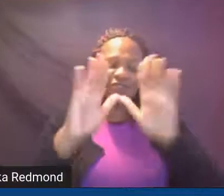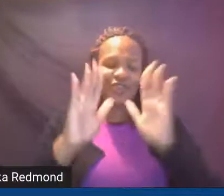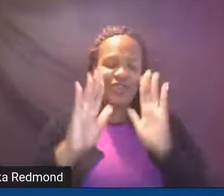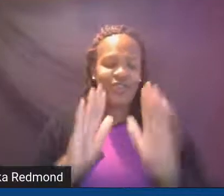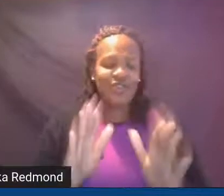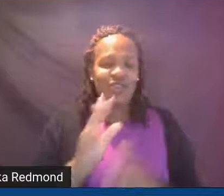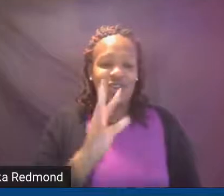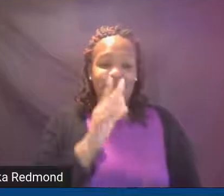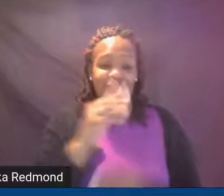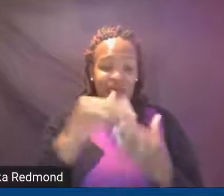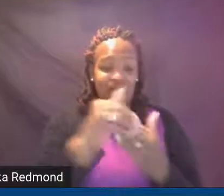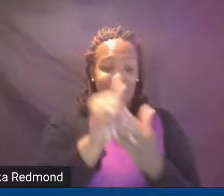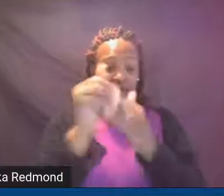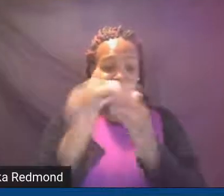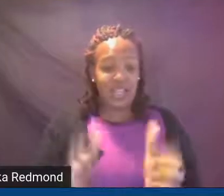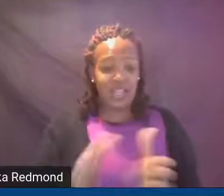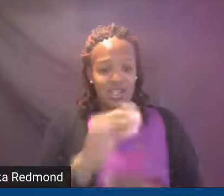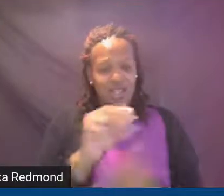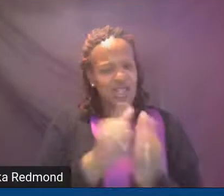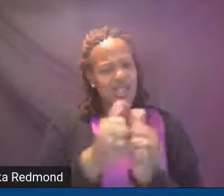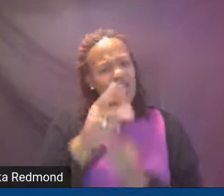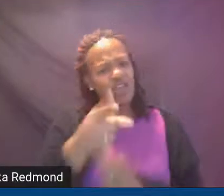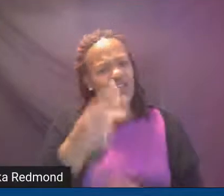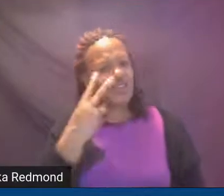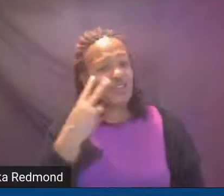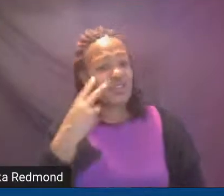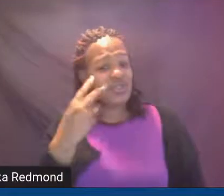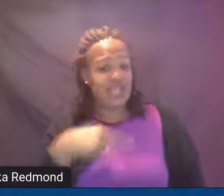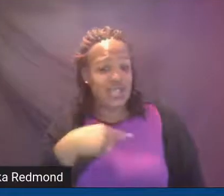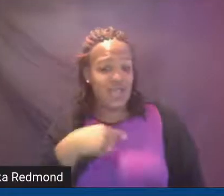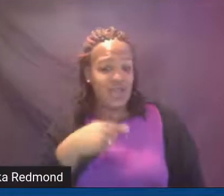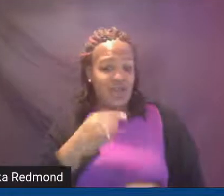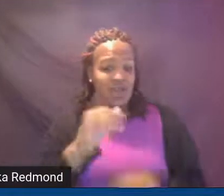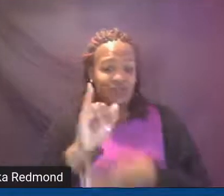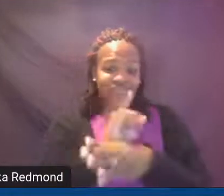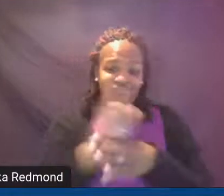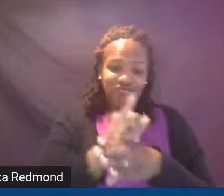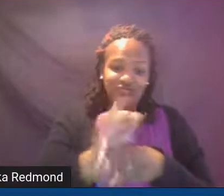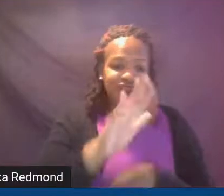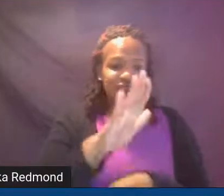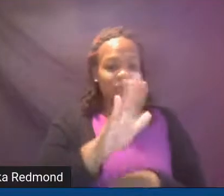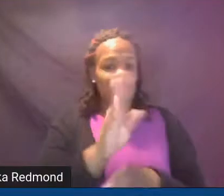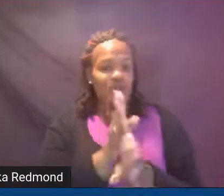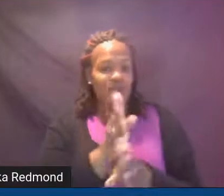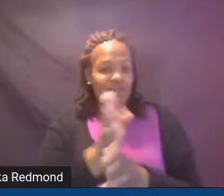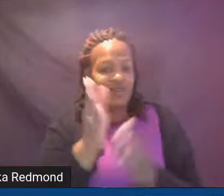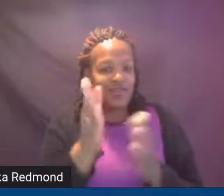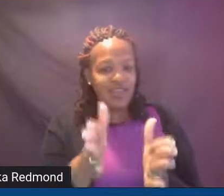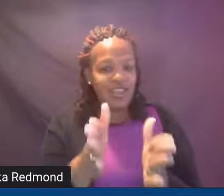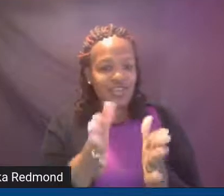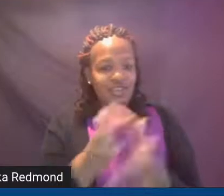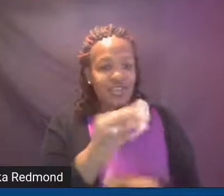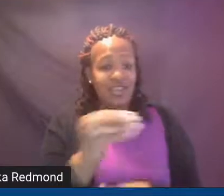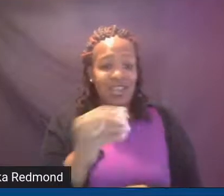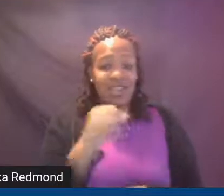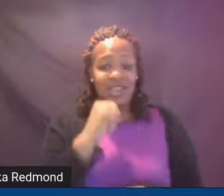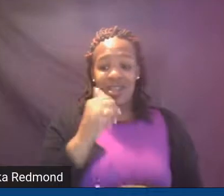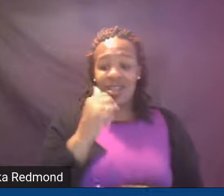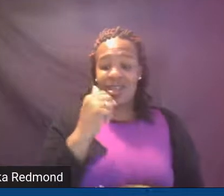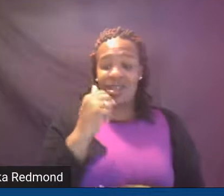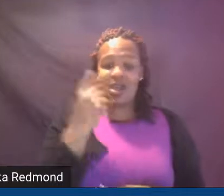thought leadership and how you see our industry, how you see our profession. And you not only